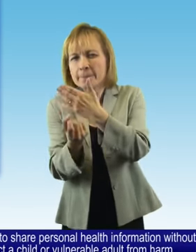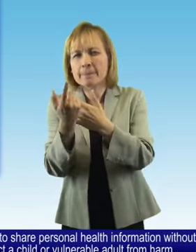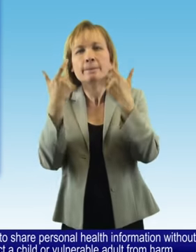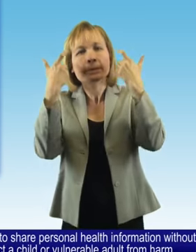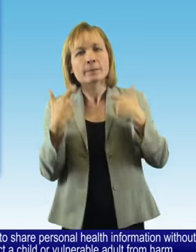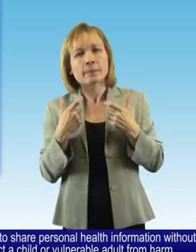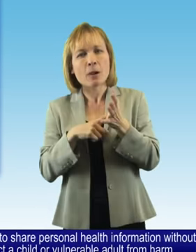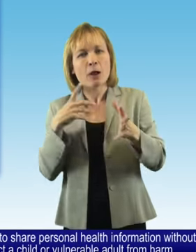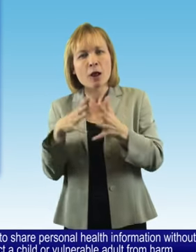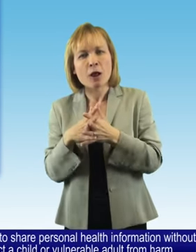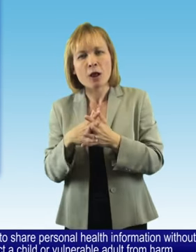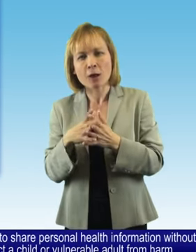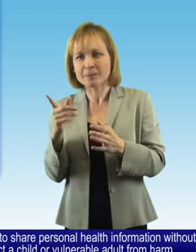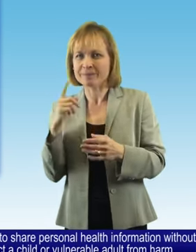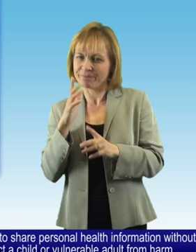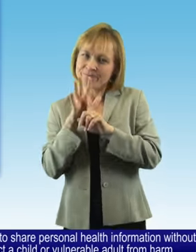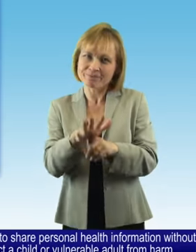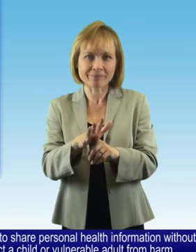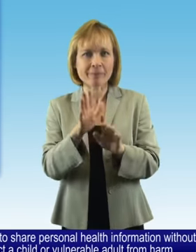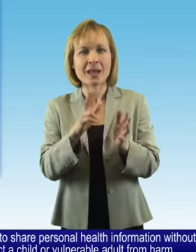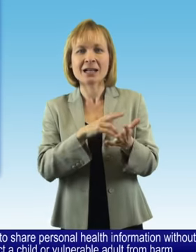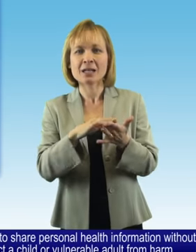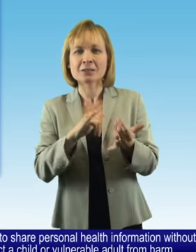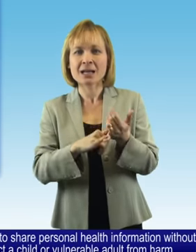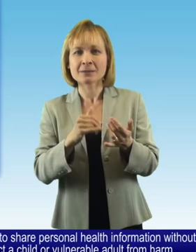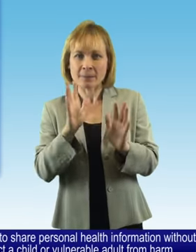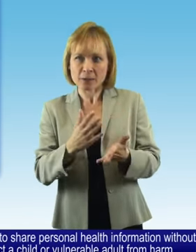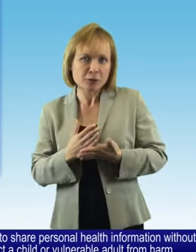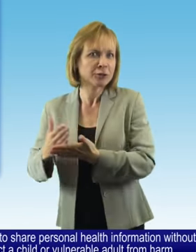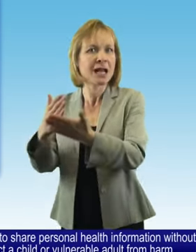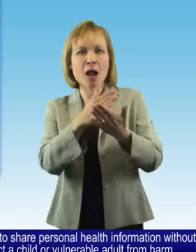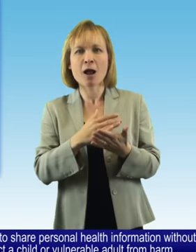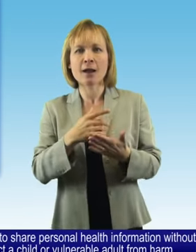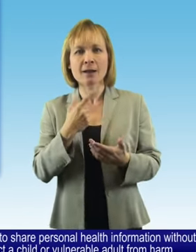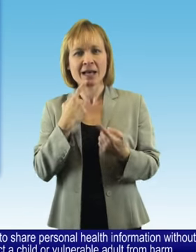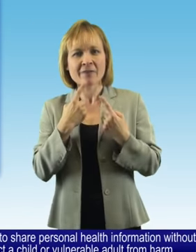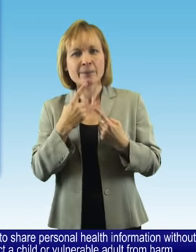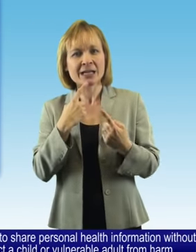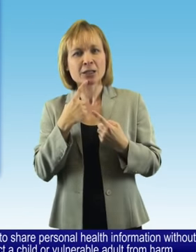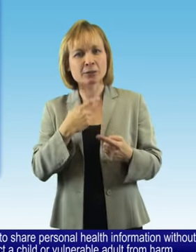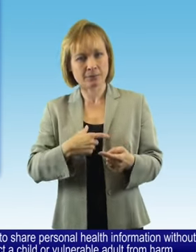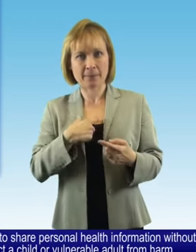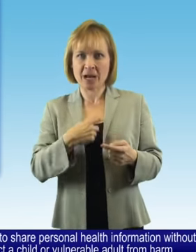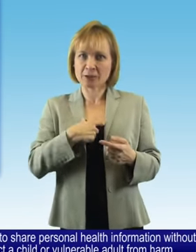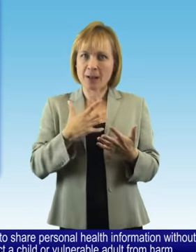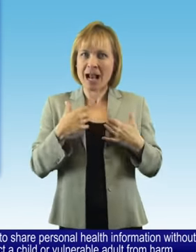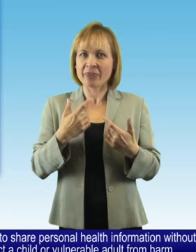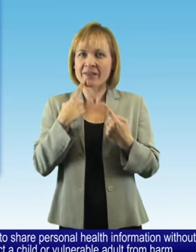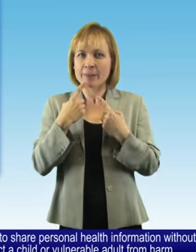Sometimes the law allows the NHS to share personal health information without permission. For example, to